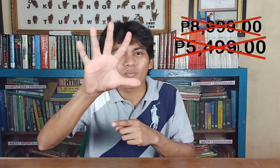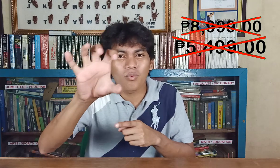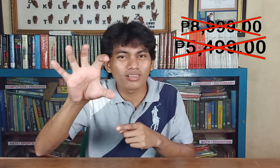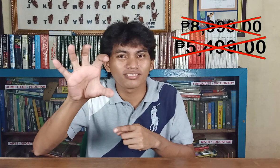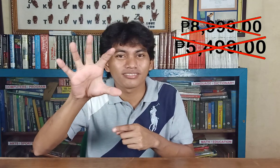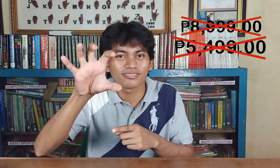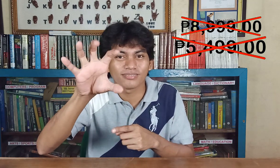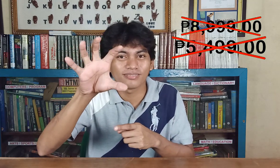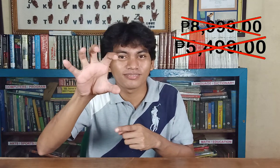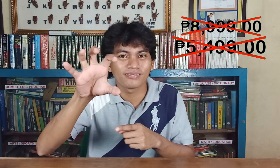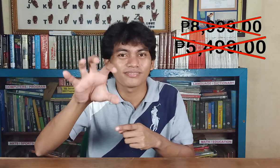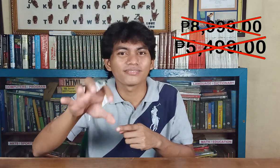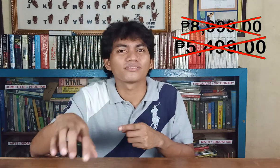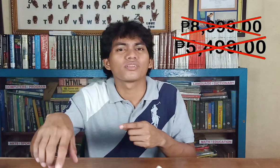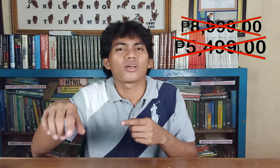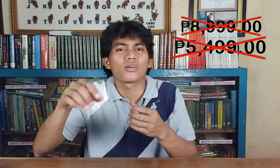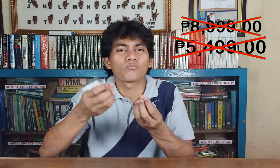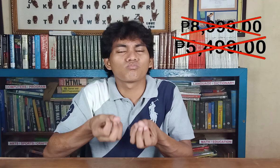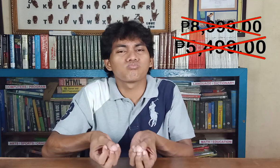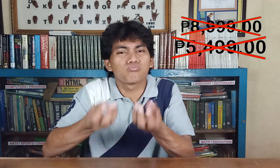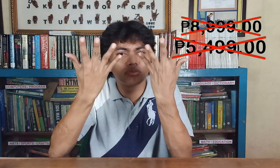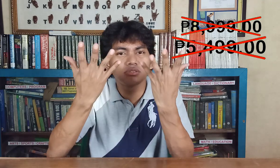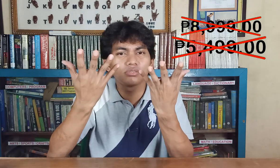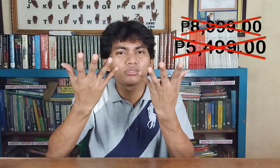actual price now is